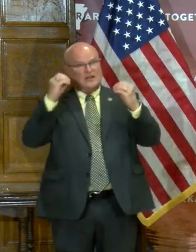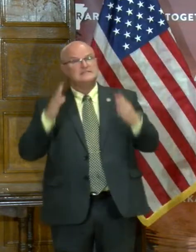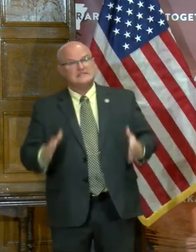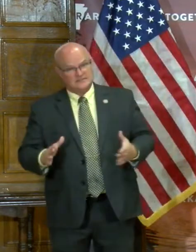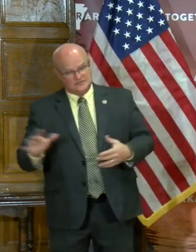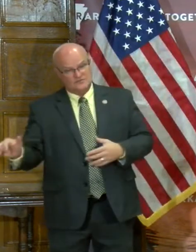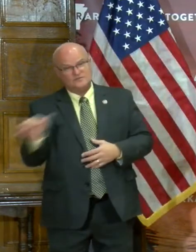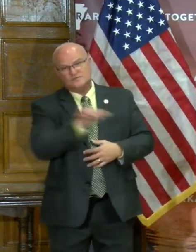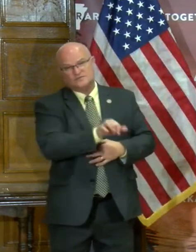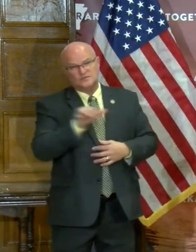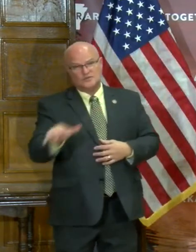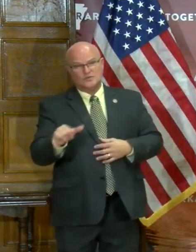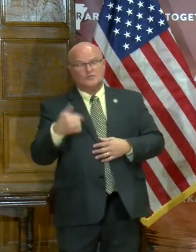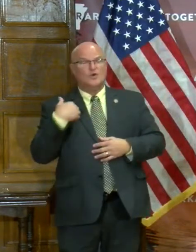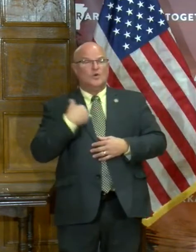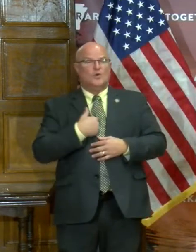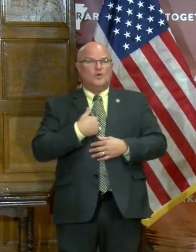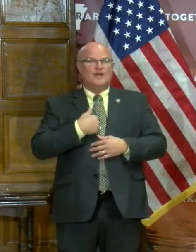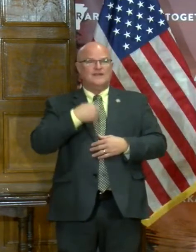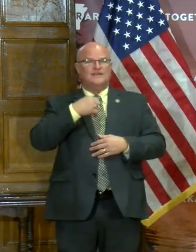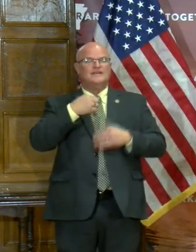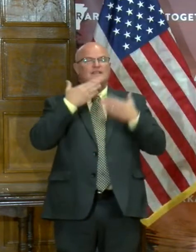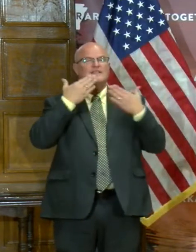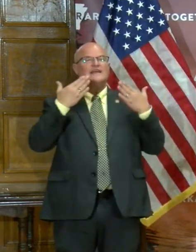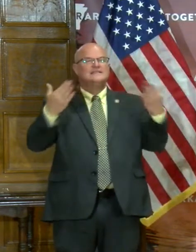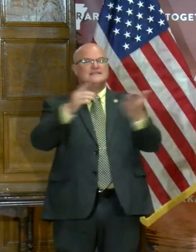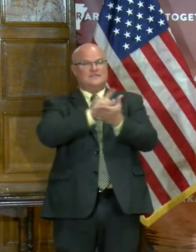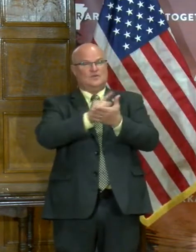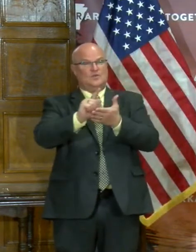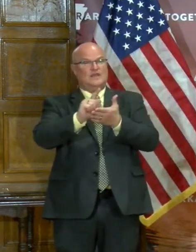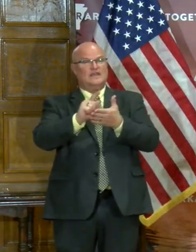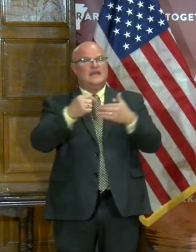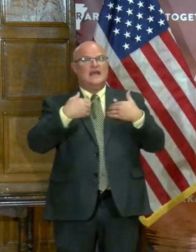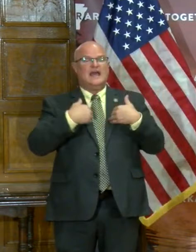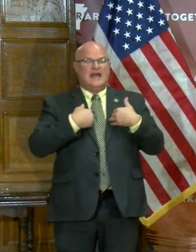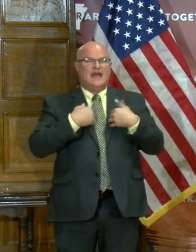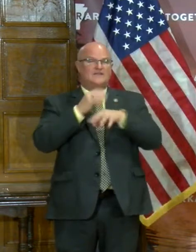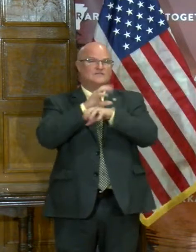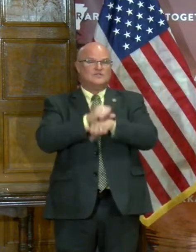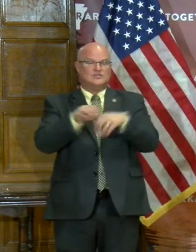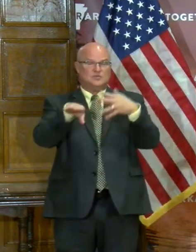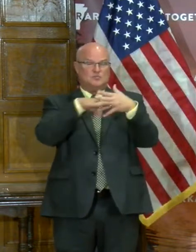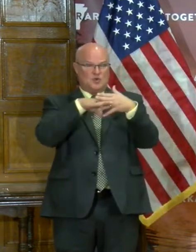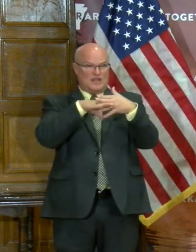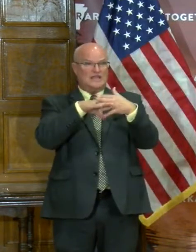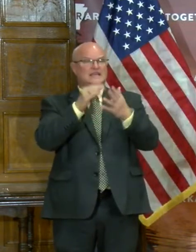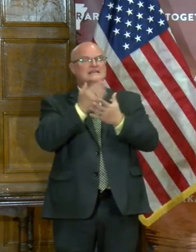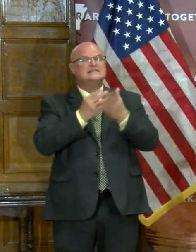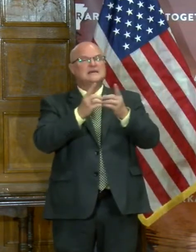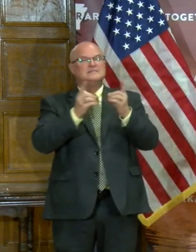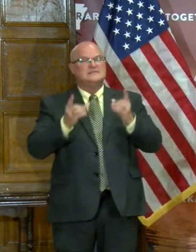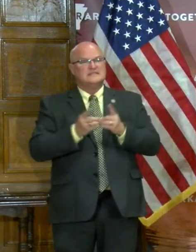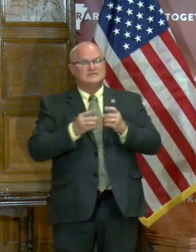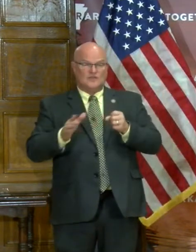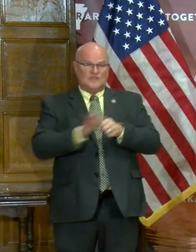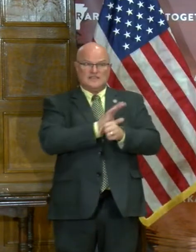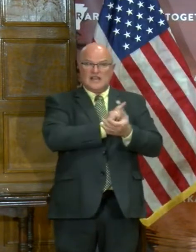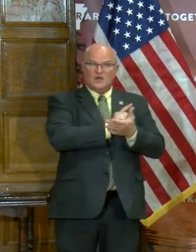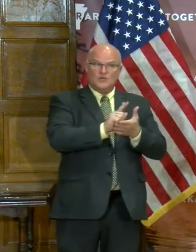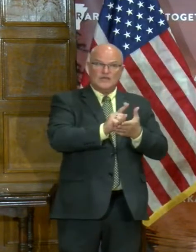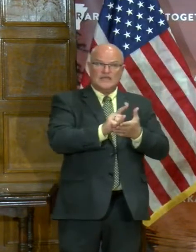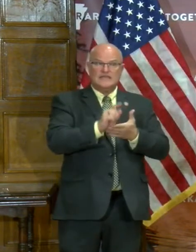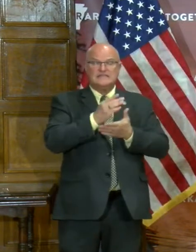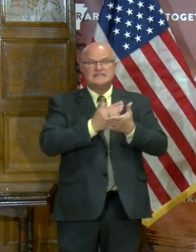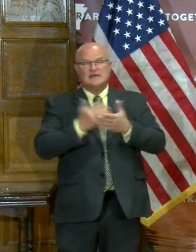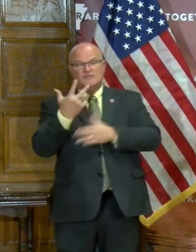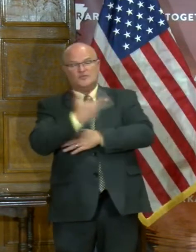teachers. We're in the Thanksgiving week. We have a traditional break. Some districts are taking the entire week. Some have